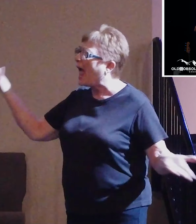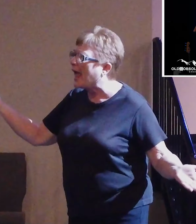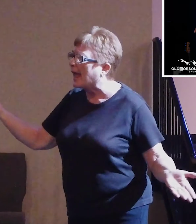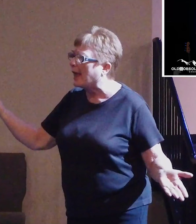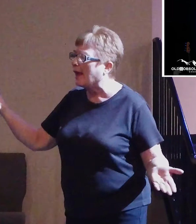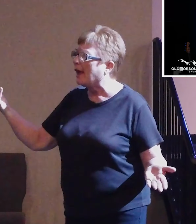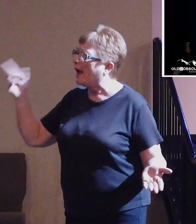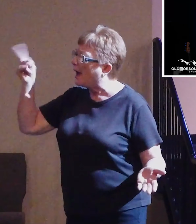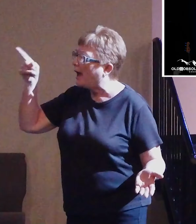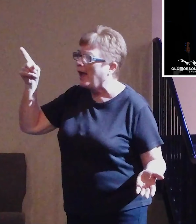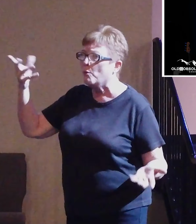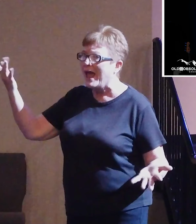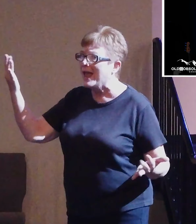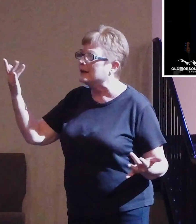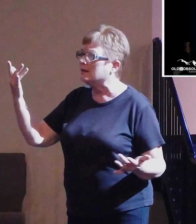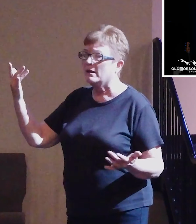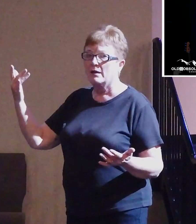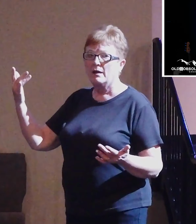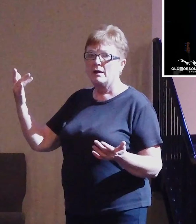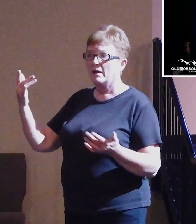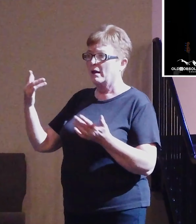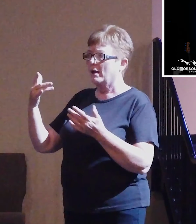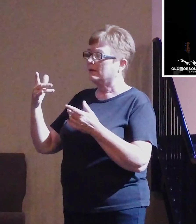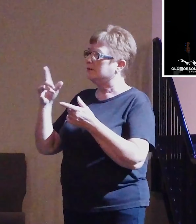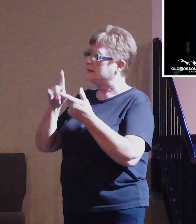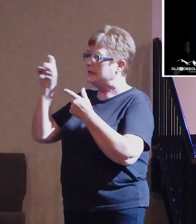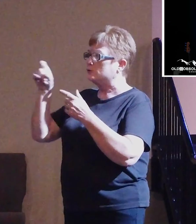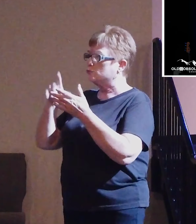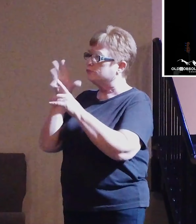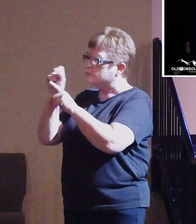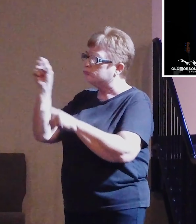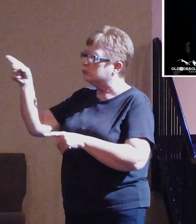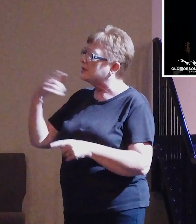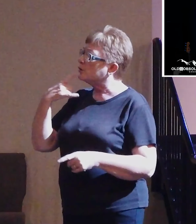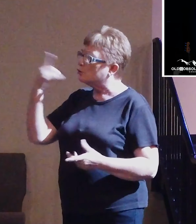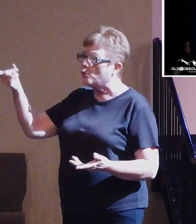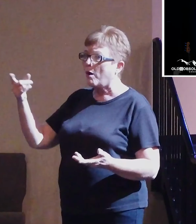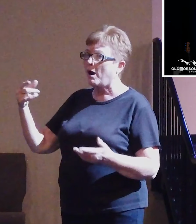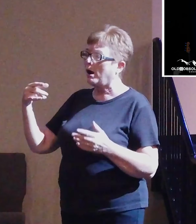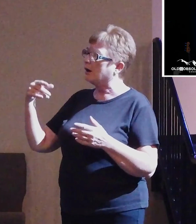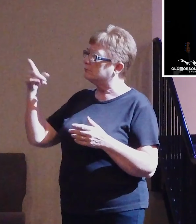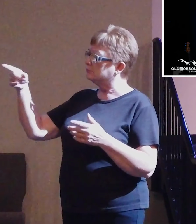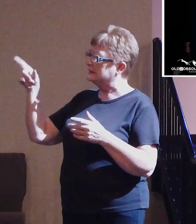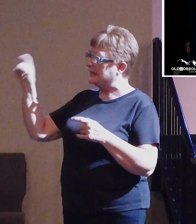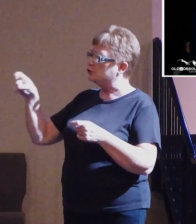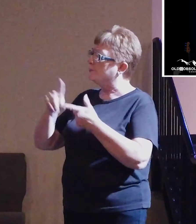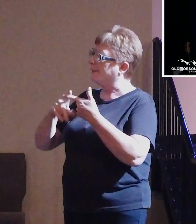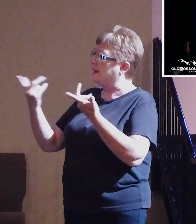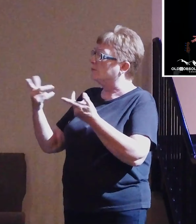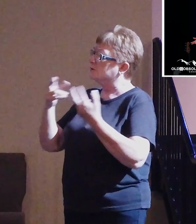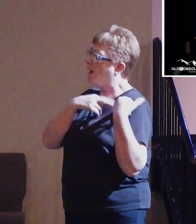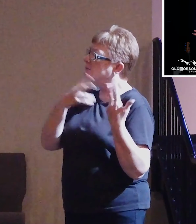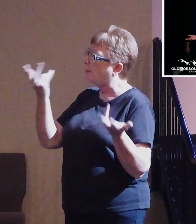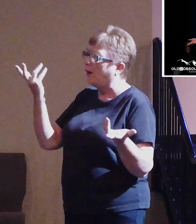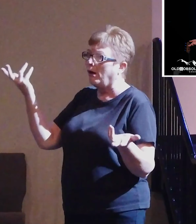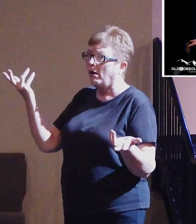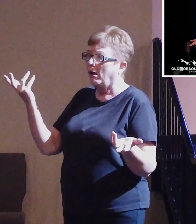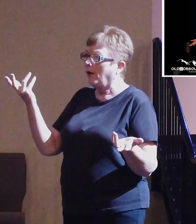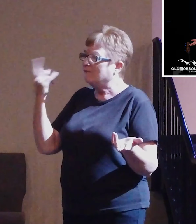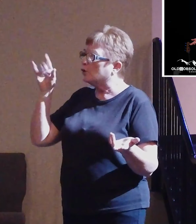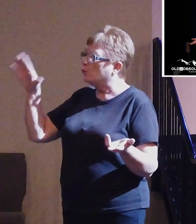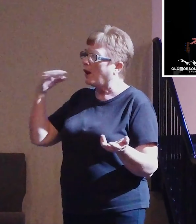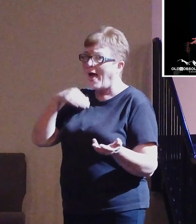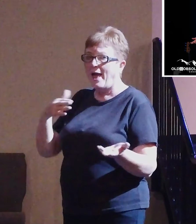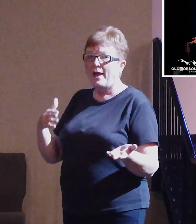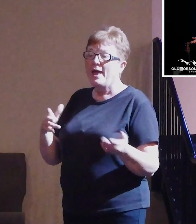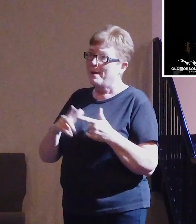If a politician lies, they need to be held accountable for that. And unfortunately, there are a lot of liars in politics.